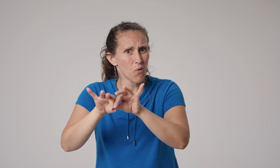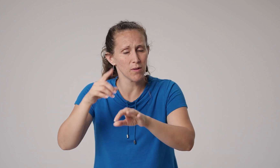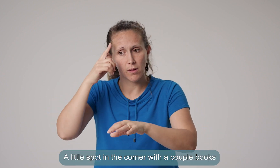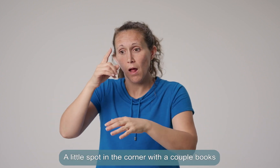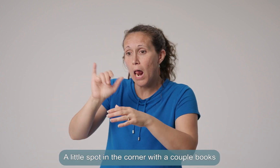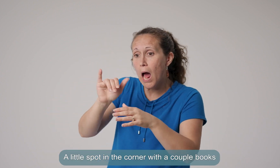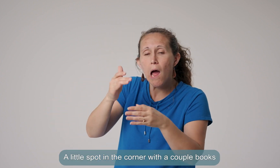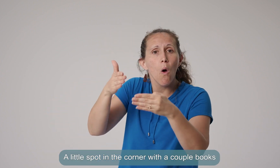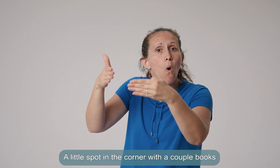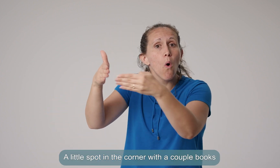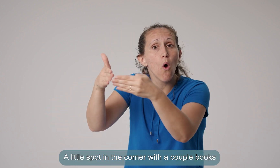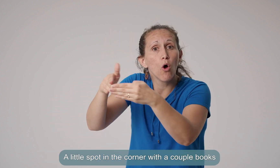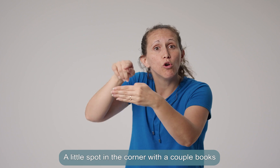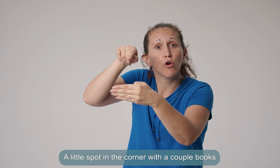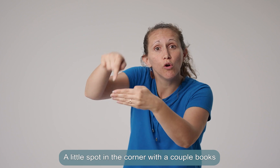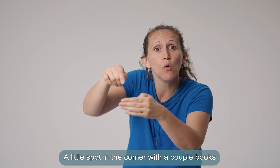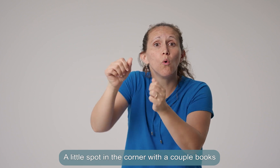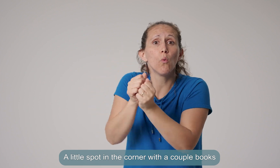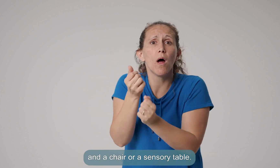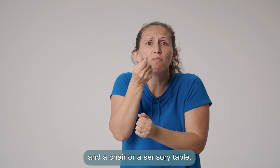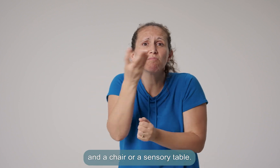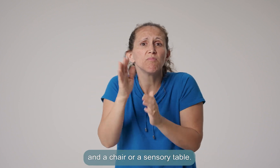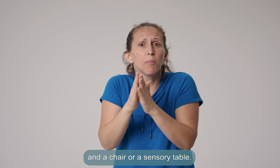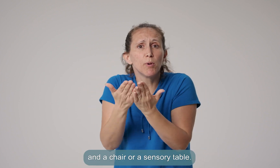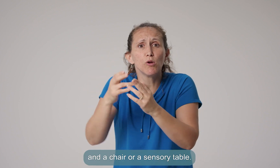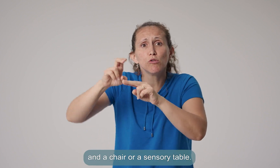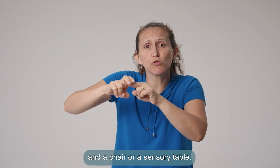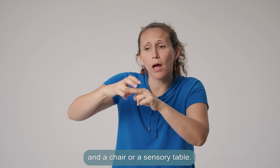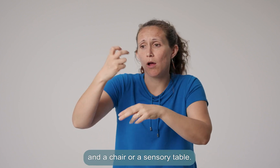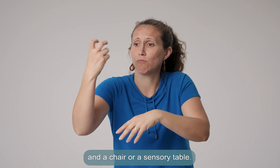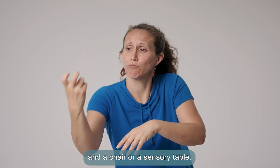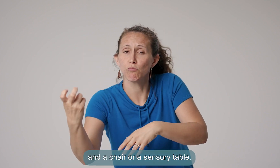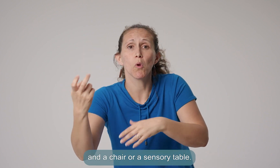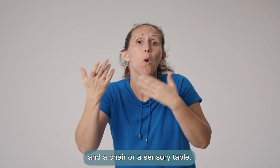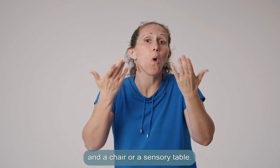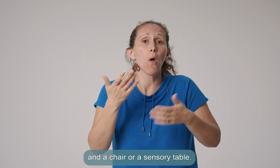A little spot in the corner with a couple books and a chair or a sensory table.